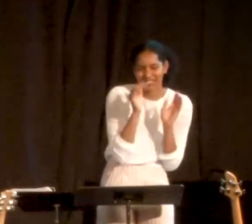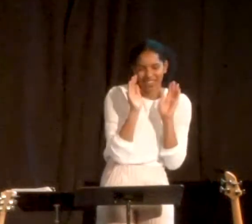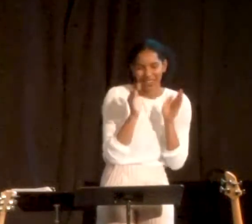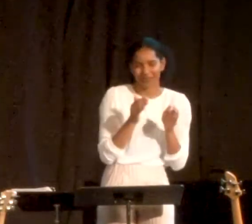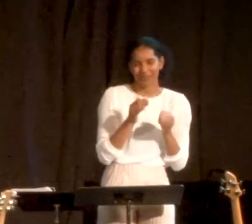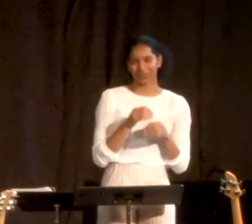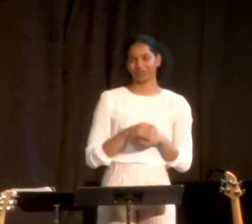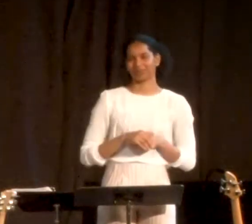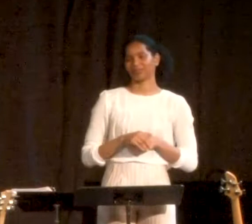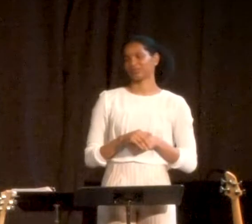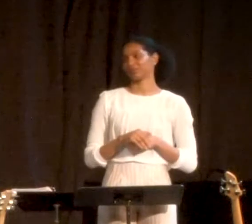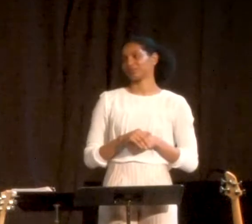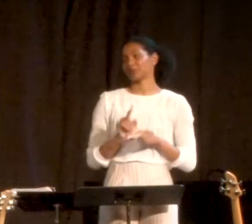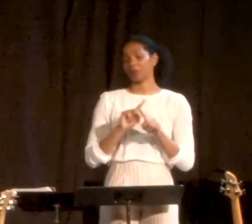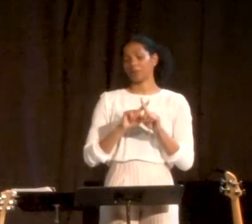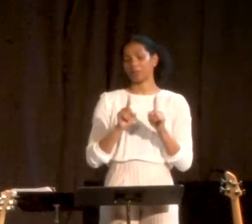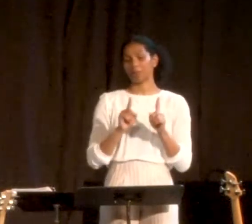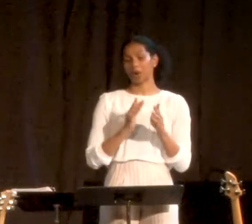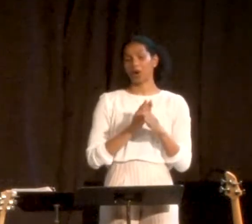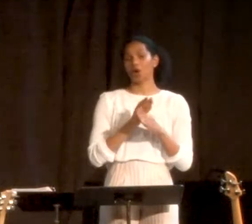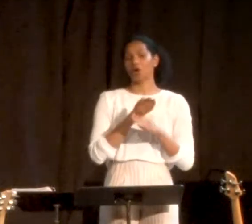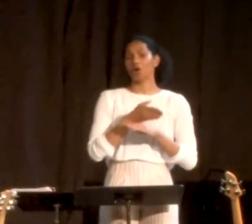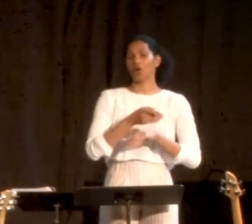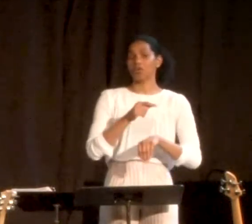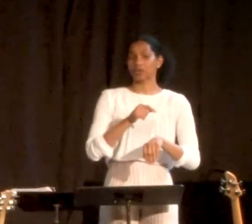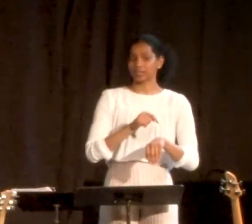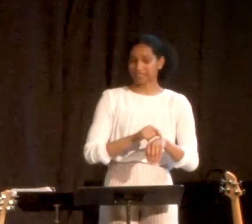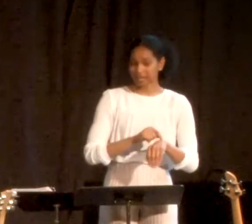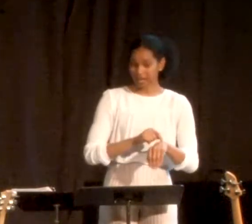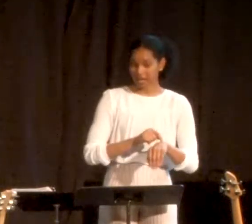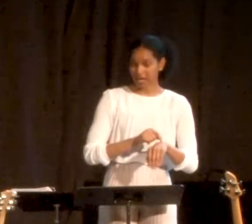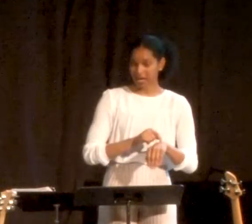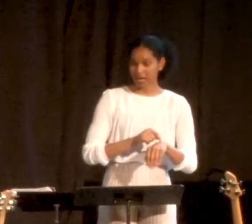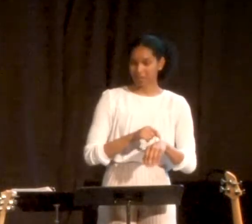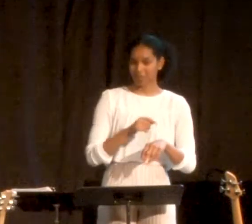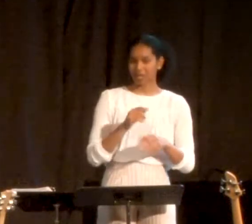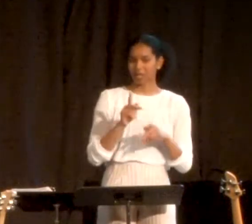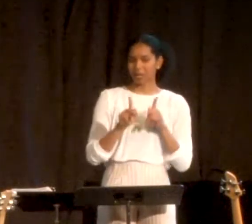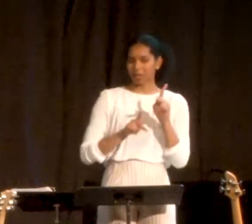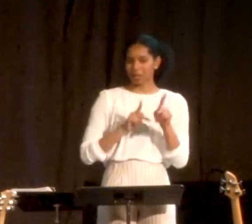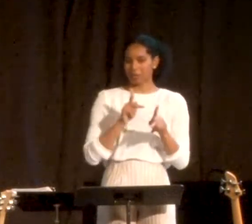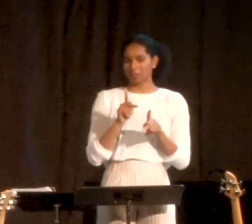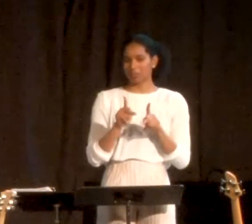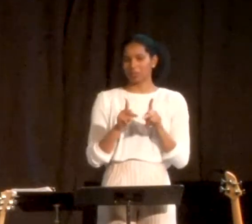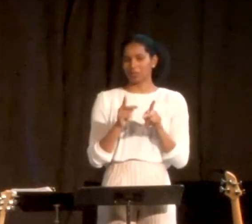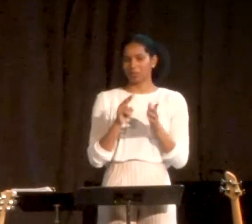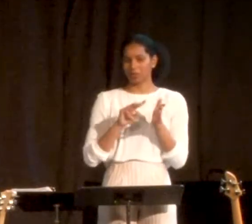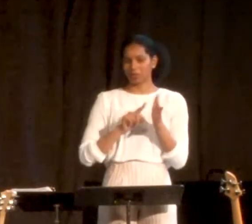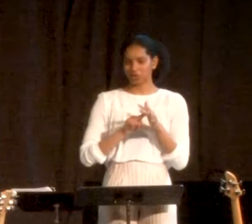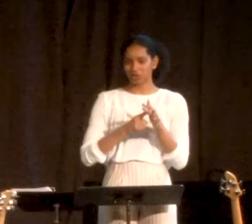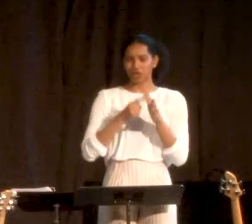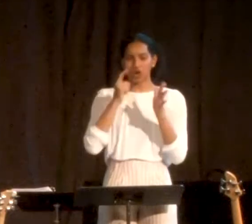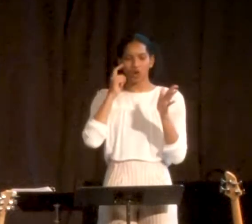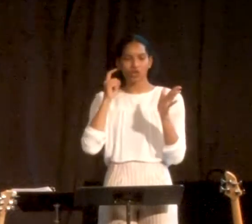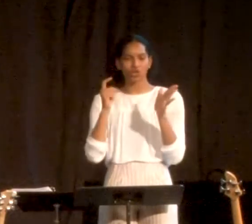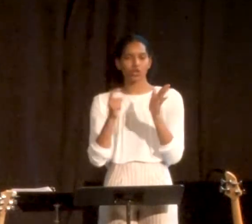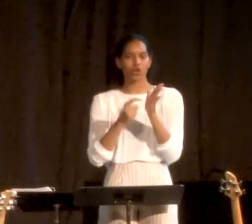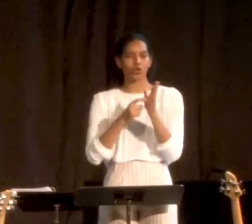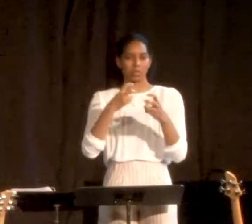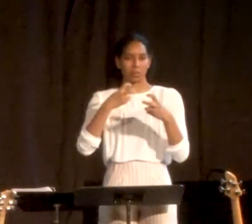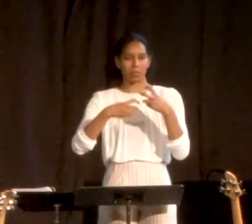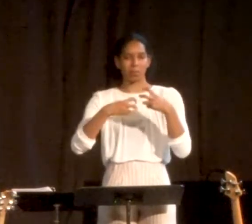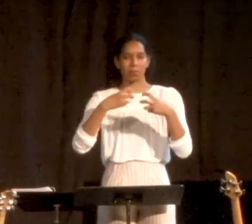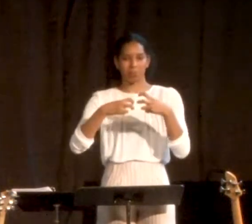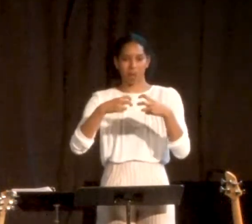But over time, eventually, the cracks begin to show. And